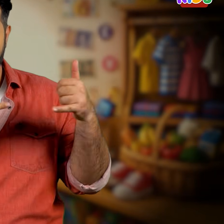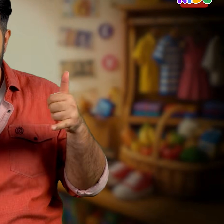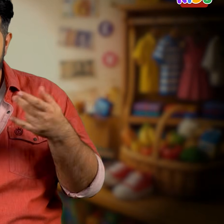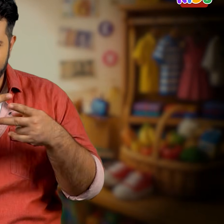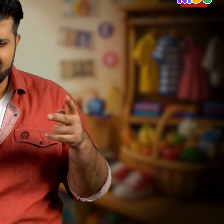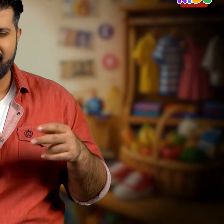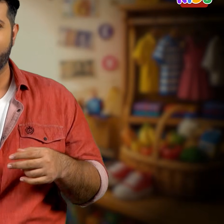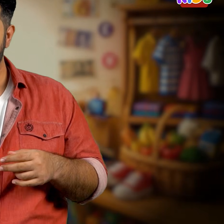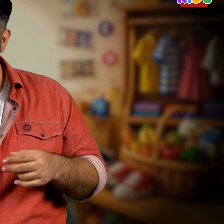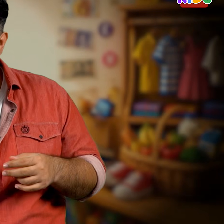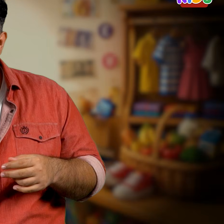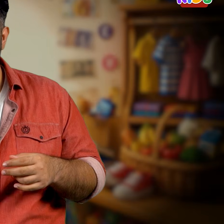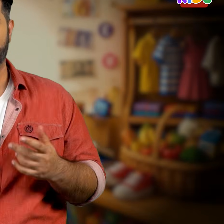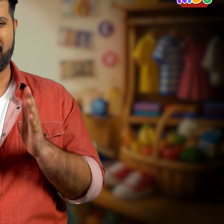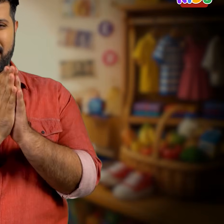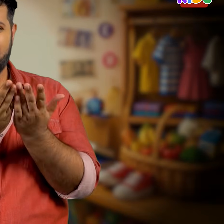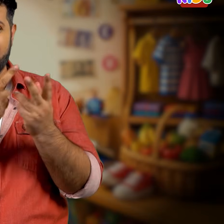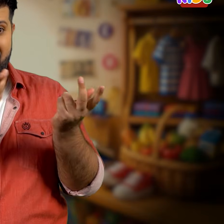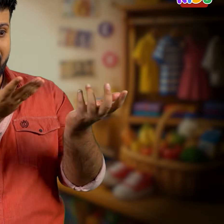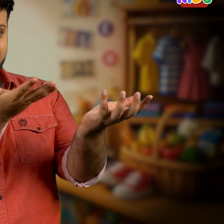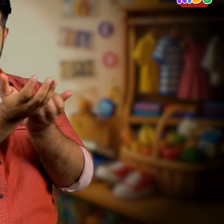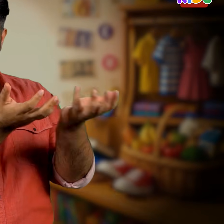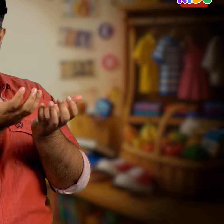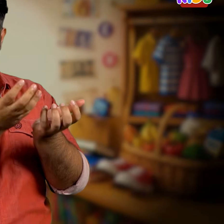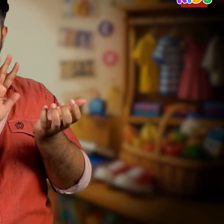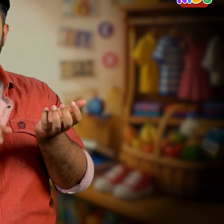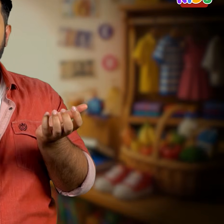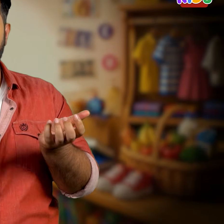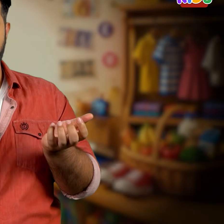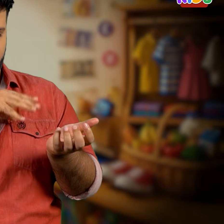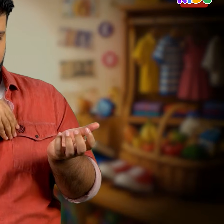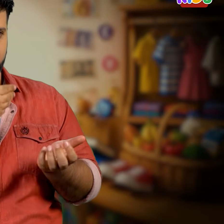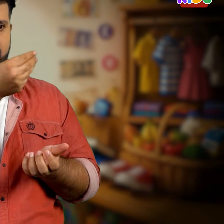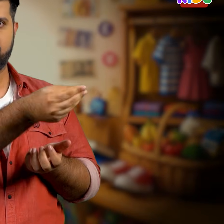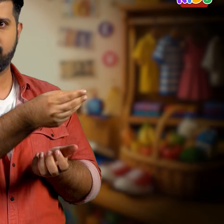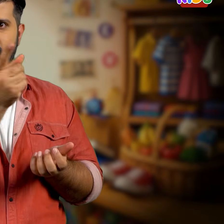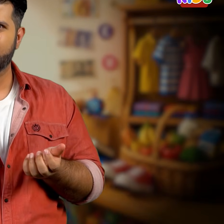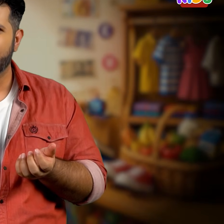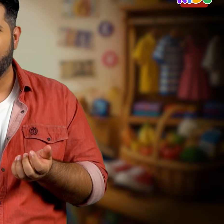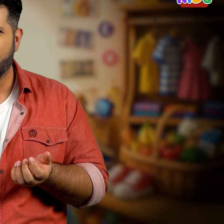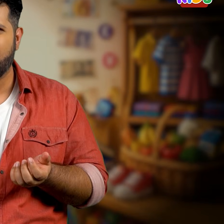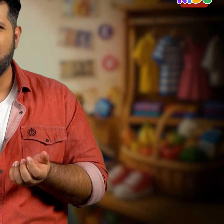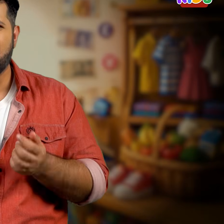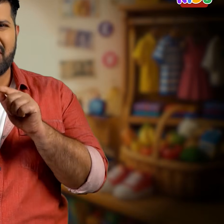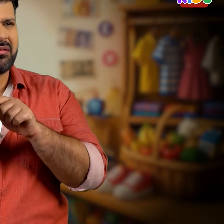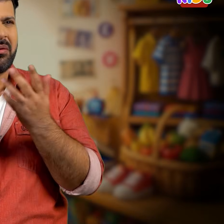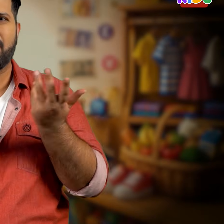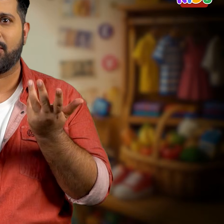toys, food, or books, you have to pay money to get them. So, what is